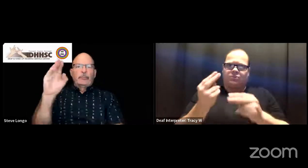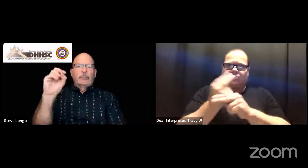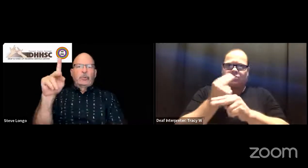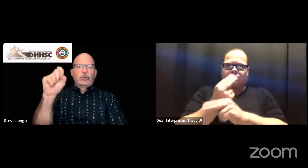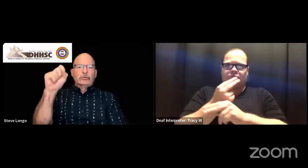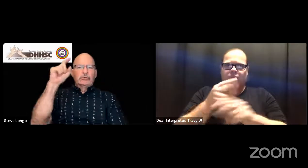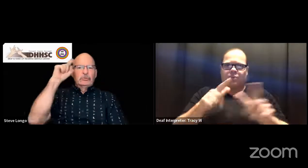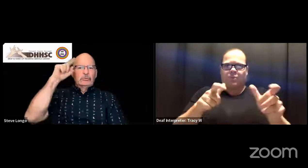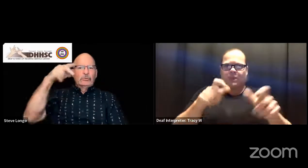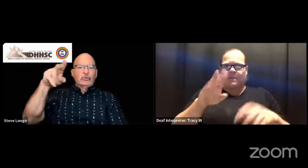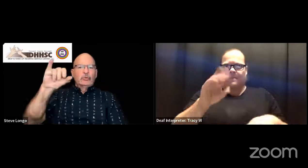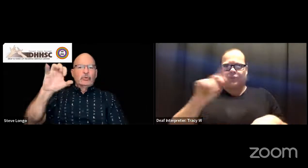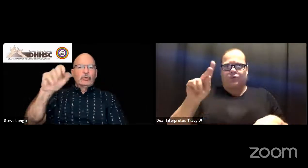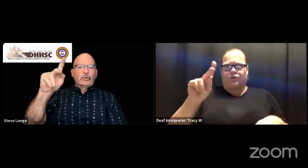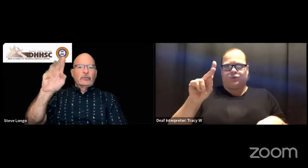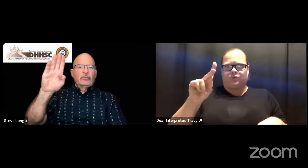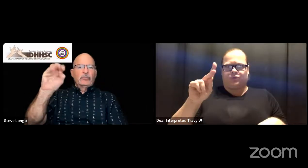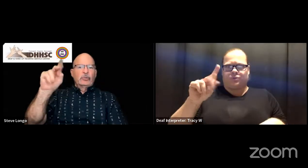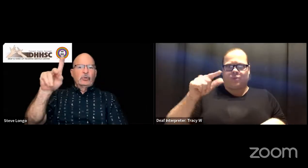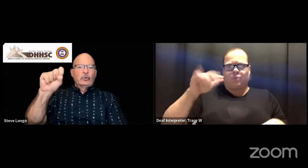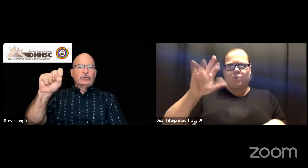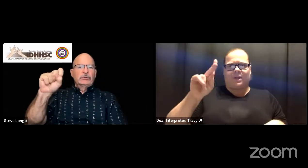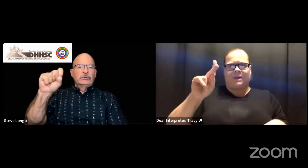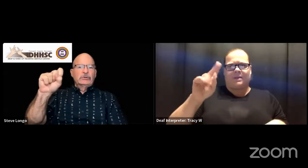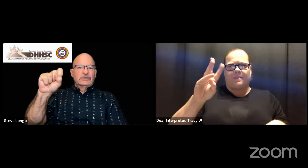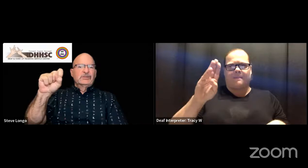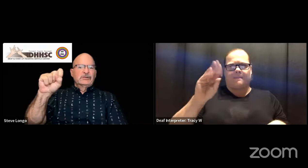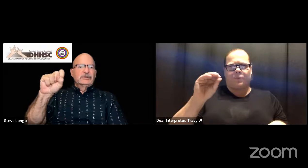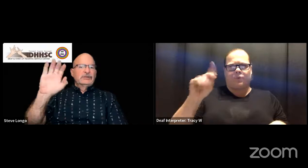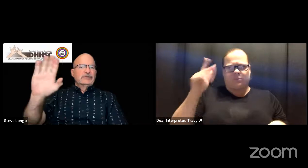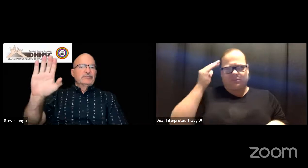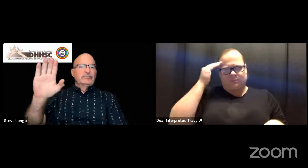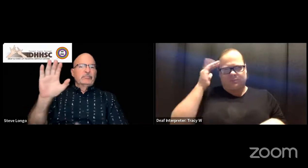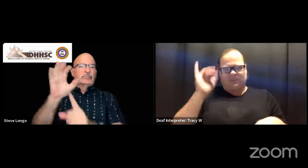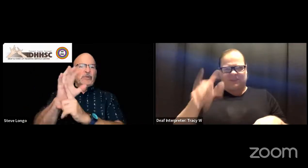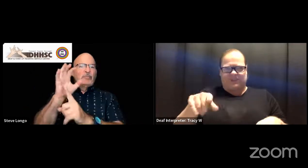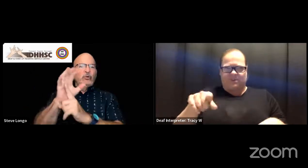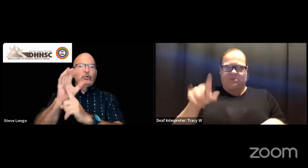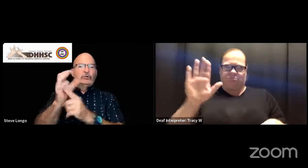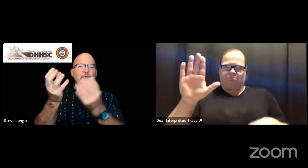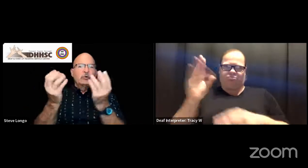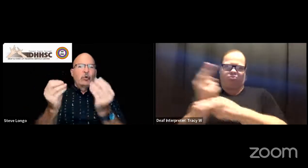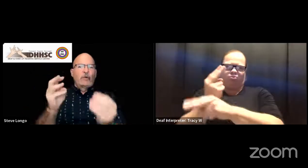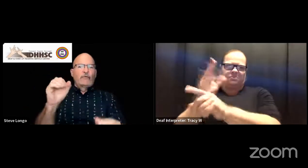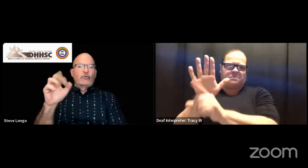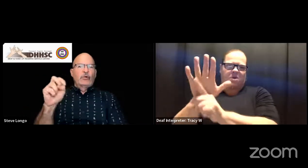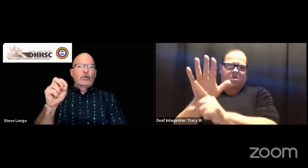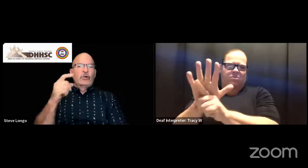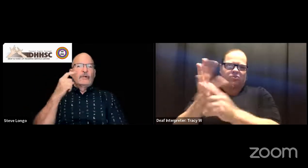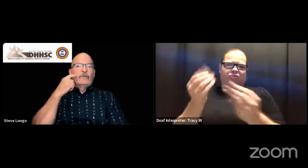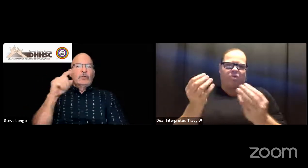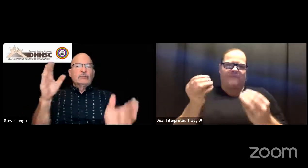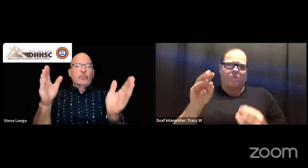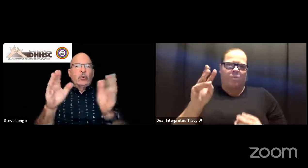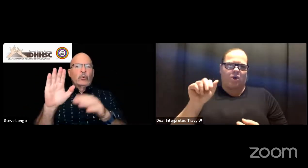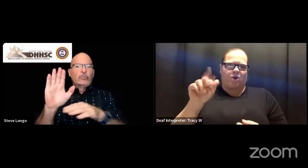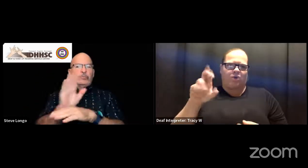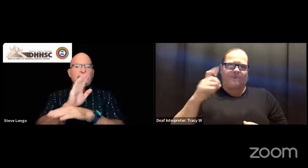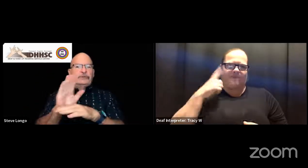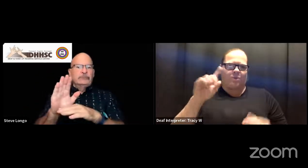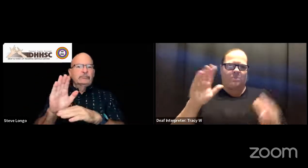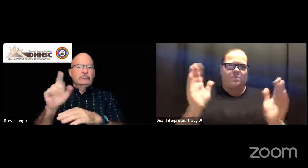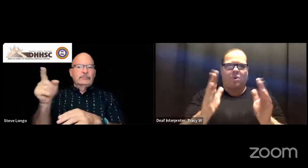on making improvements and working with QuickBooks. And QuickBooks is a